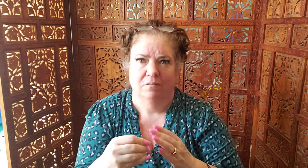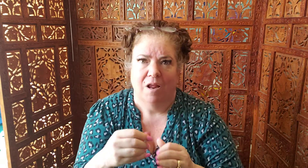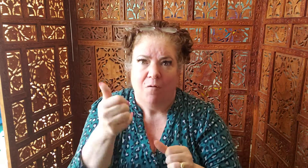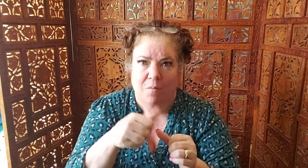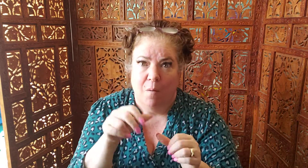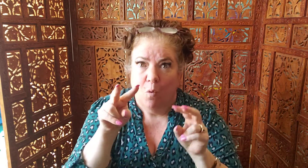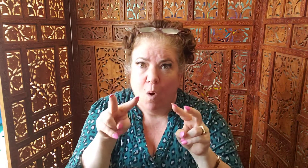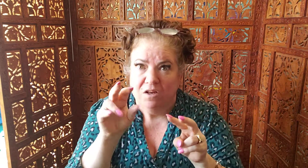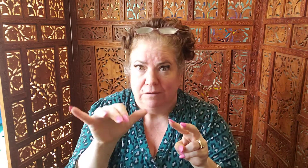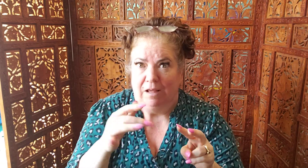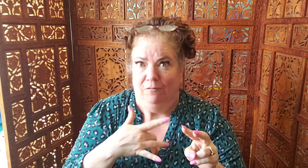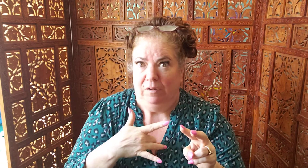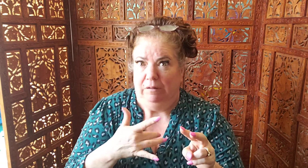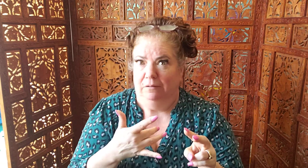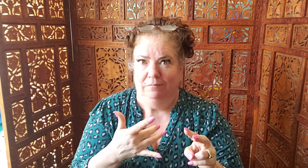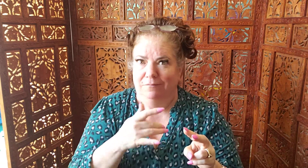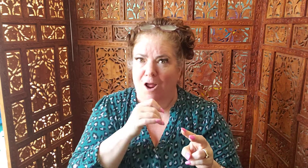But this is what came out of it.